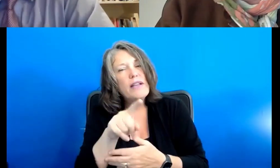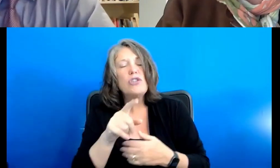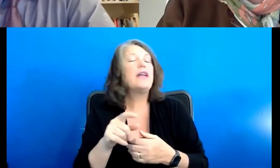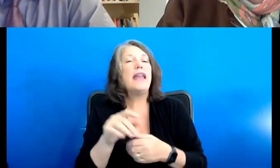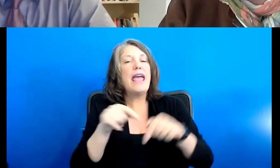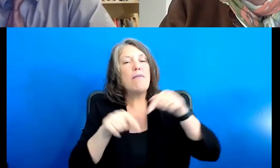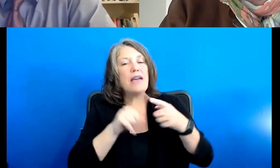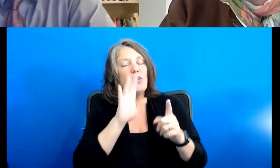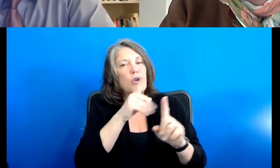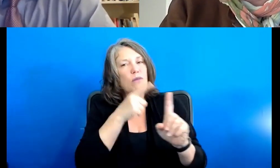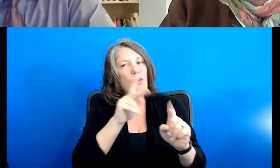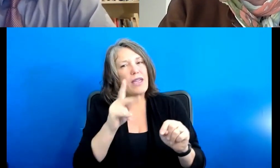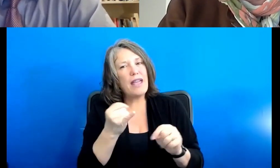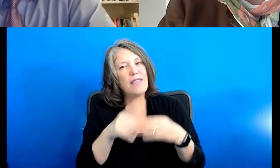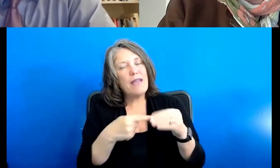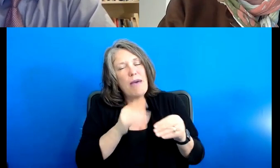Kathy, originally about